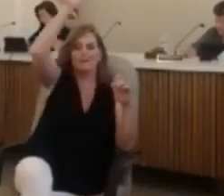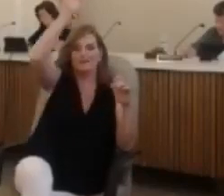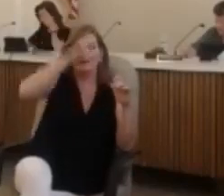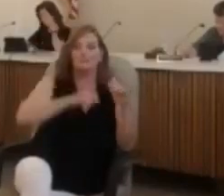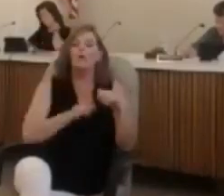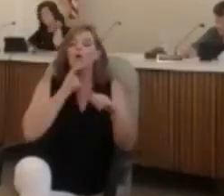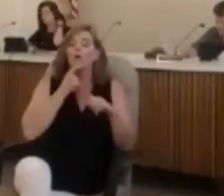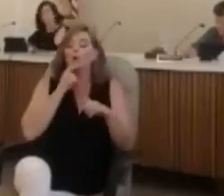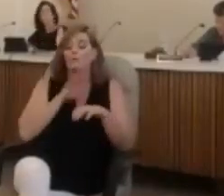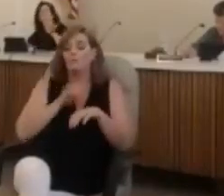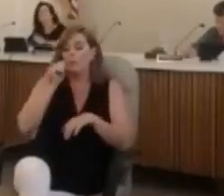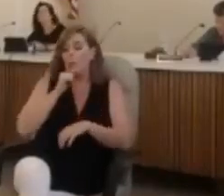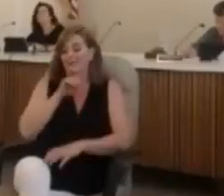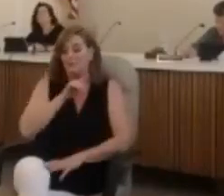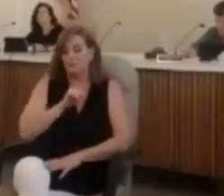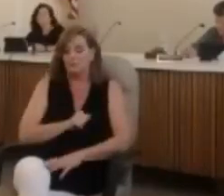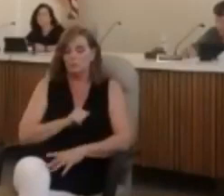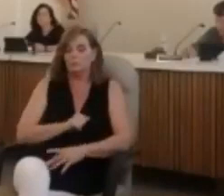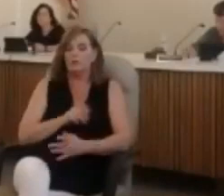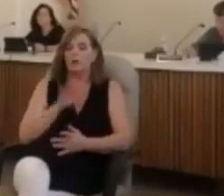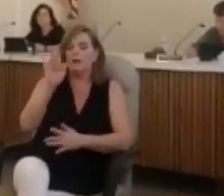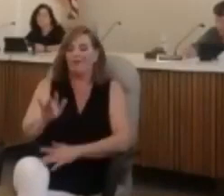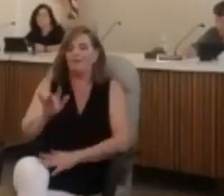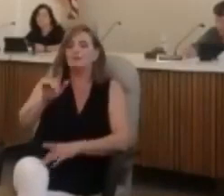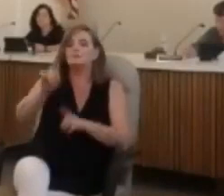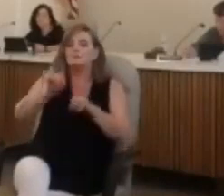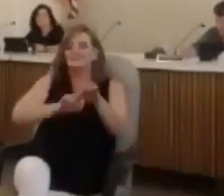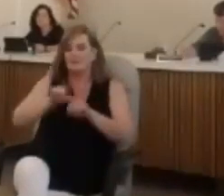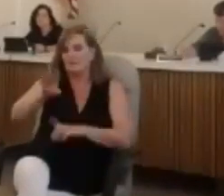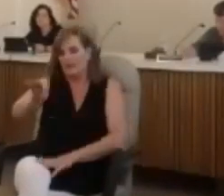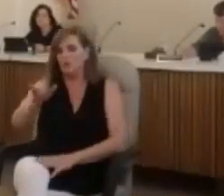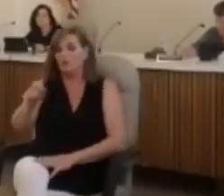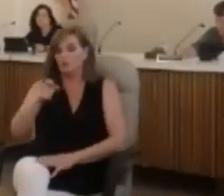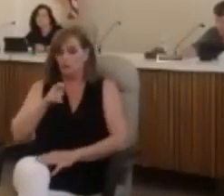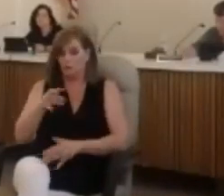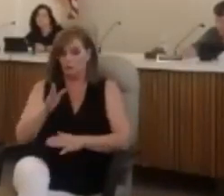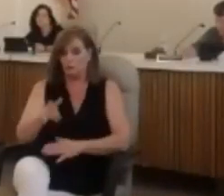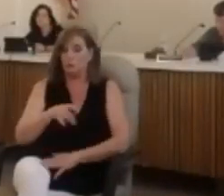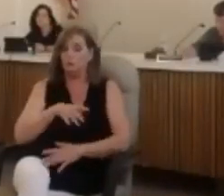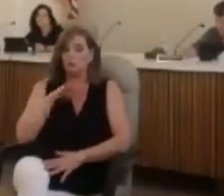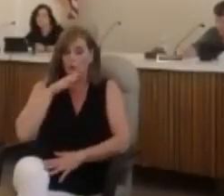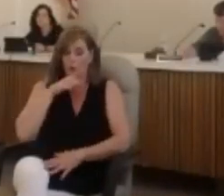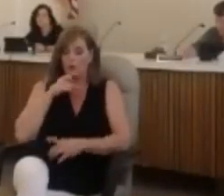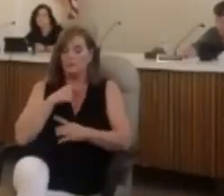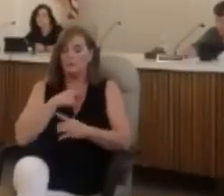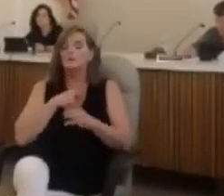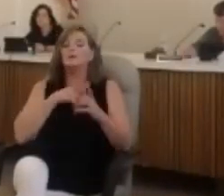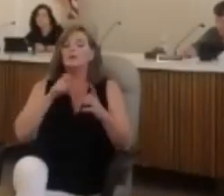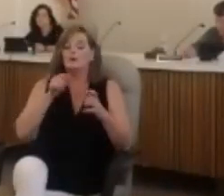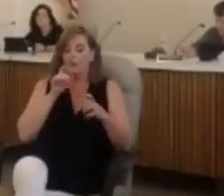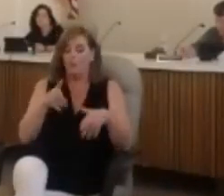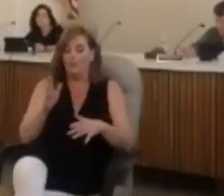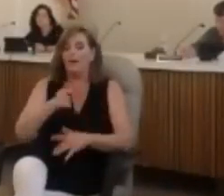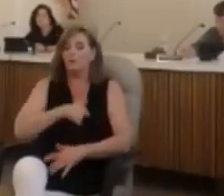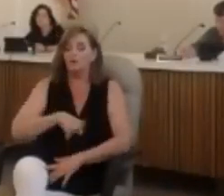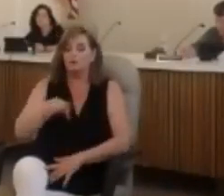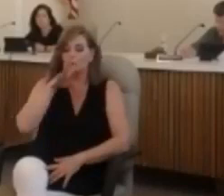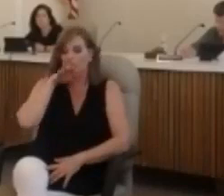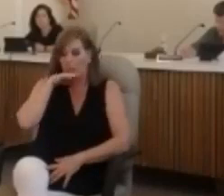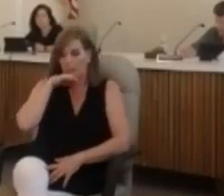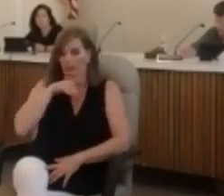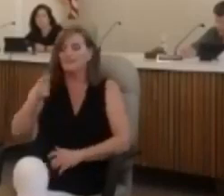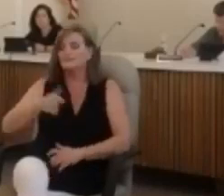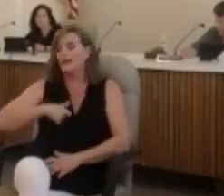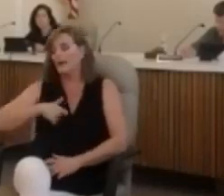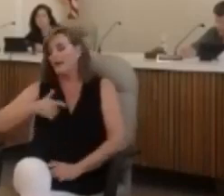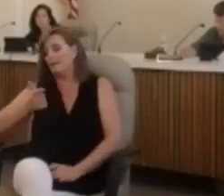into Zoom, press *9. When it is your turn to speak, the meeting host will enable you to talk. If you're watching this